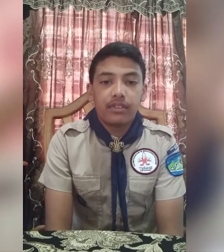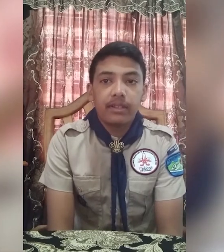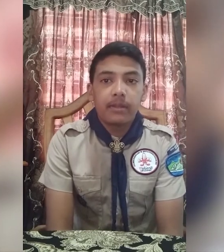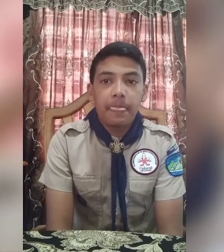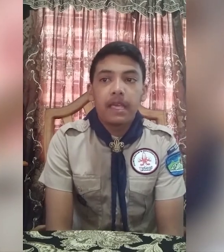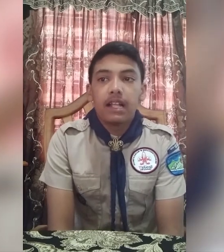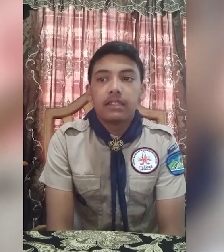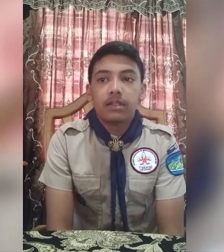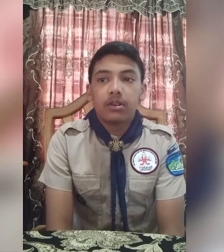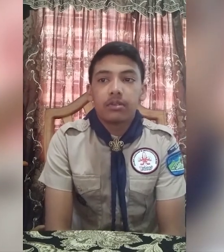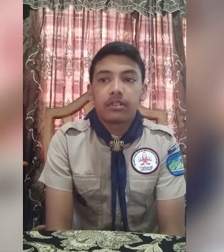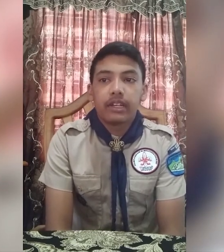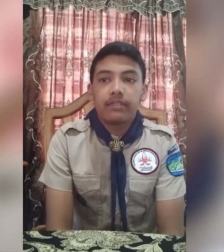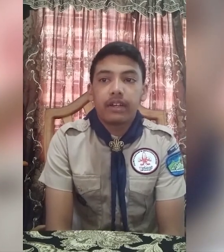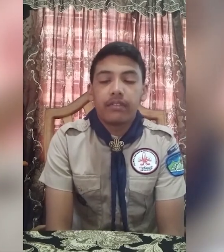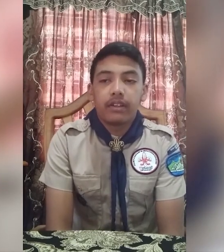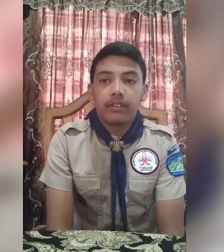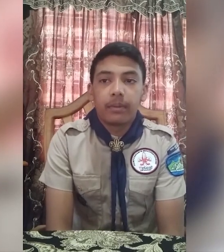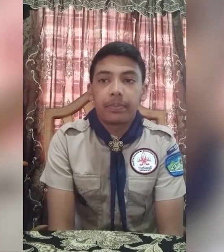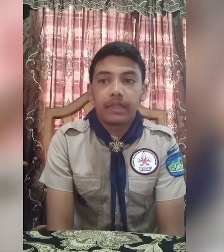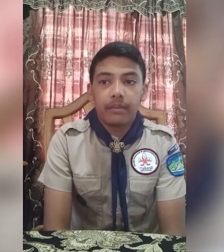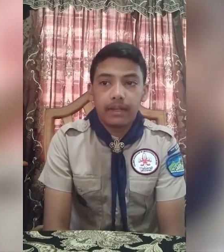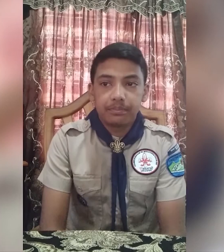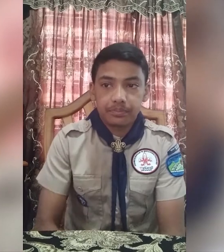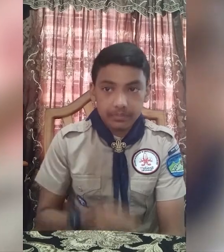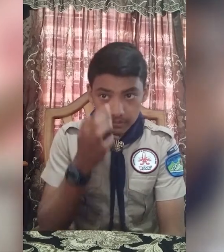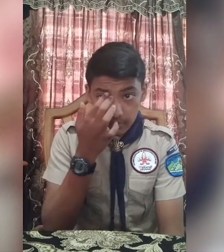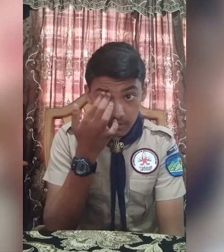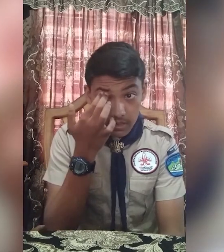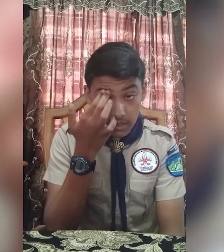be fulfilled. The Lord will reign forever and ever. Amen.